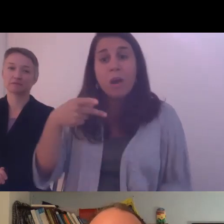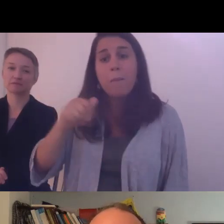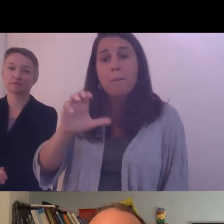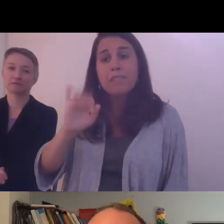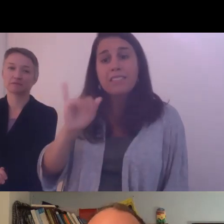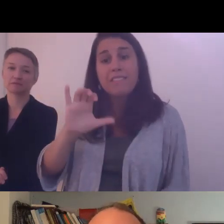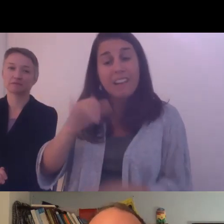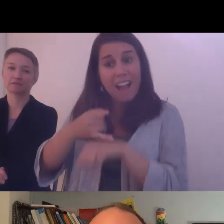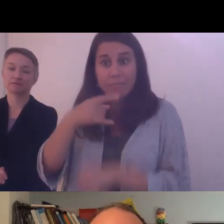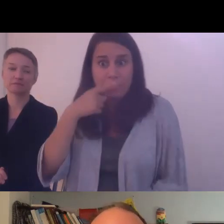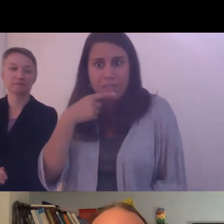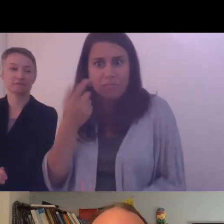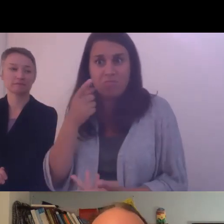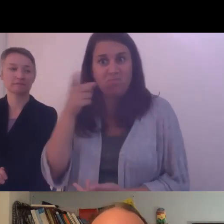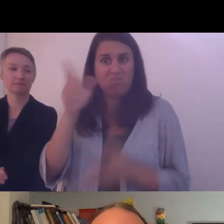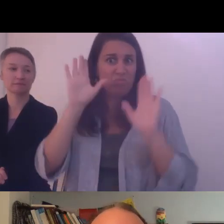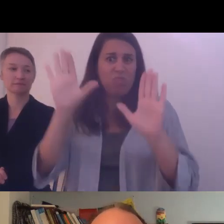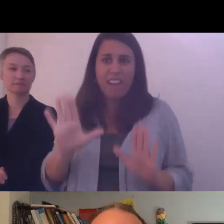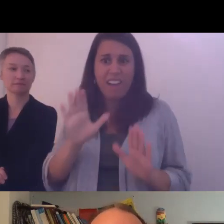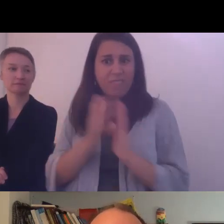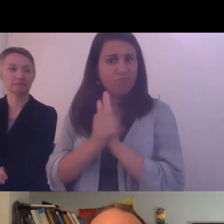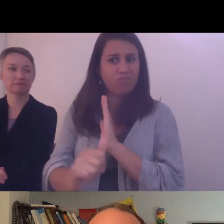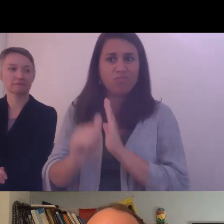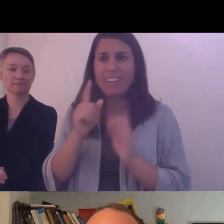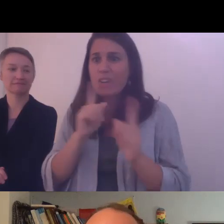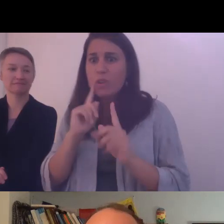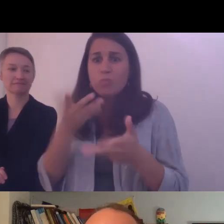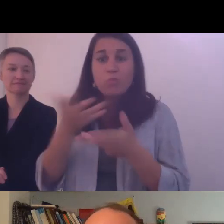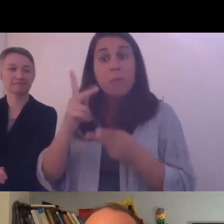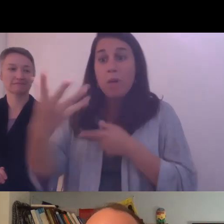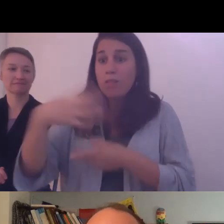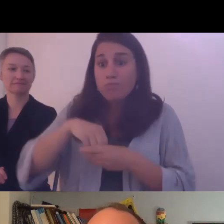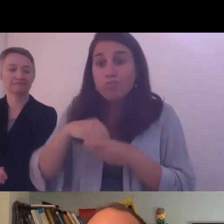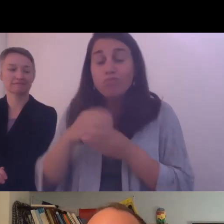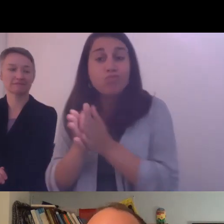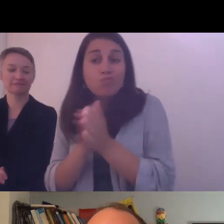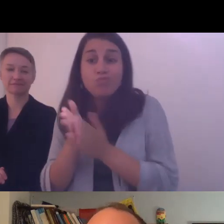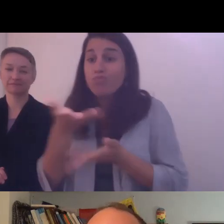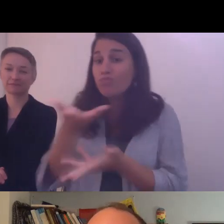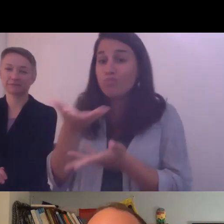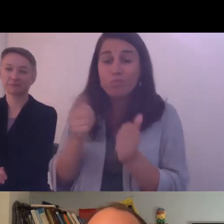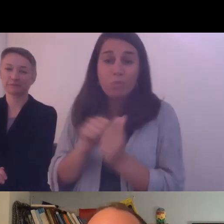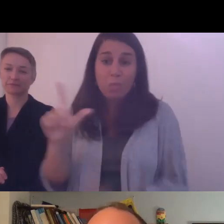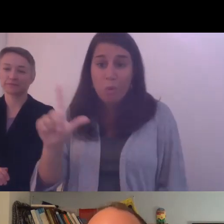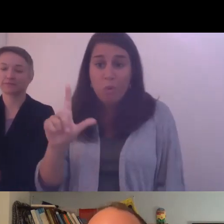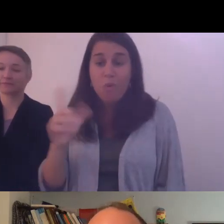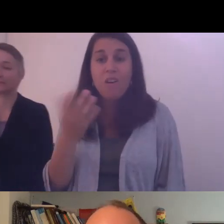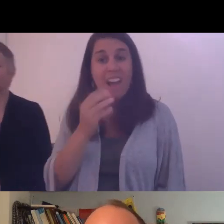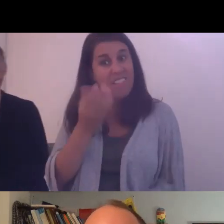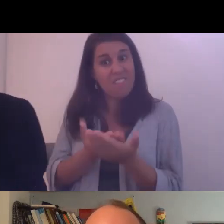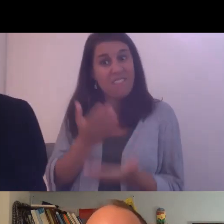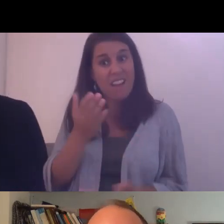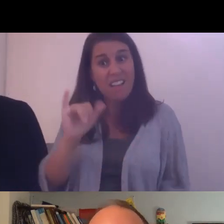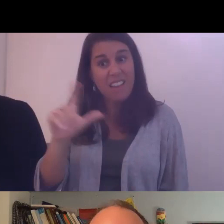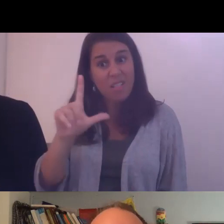was a very good interviewer, and people participated very eagerly in the work that we did. And the fact that Lorne is fluent